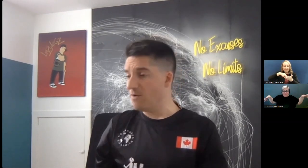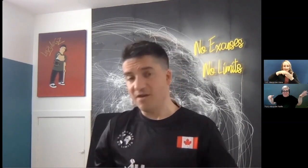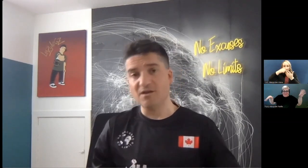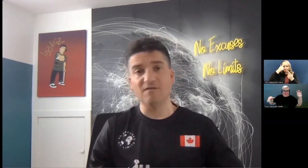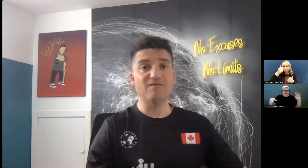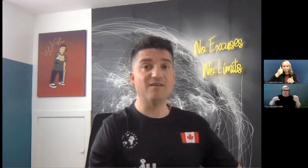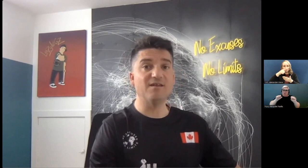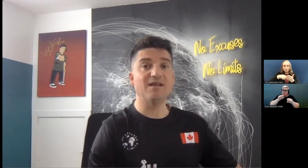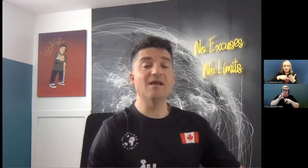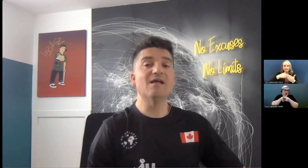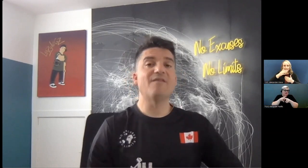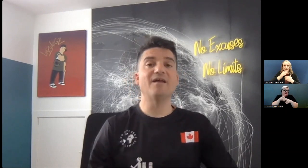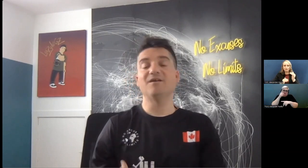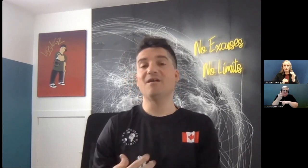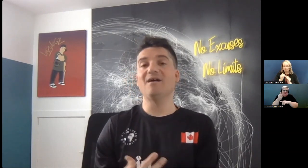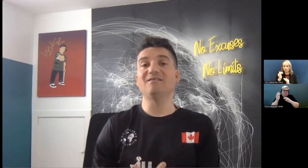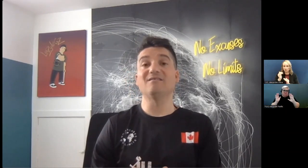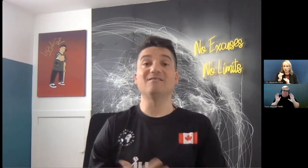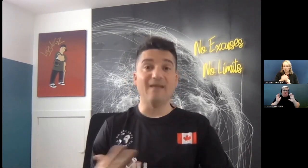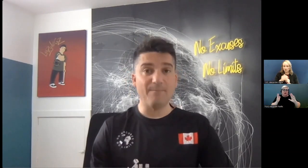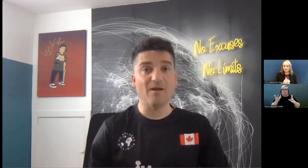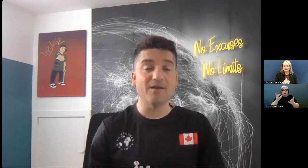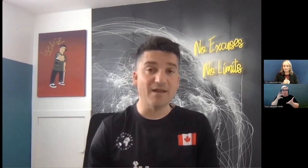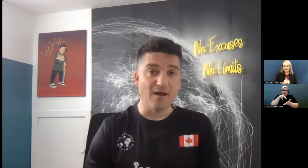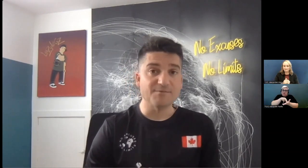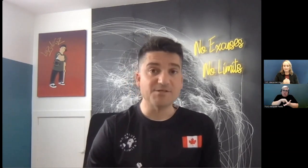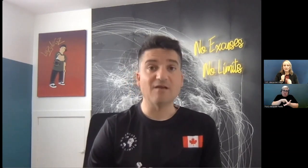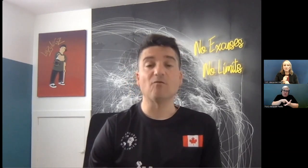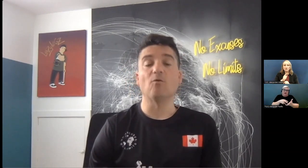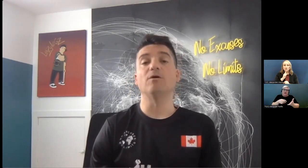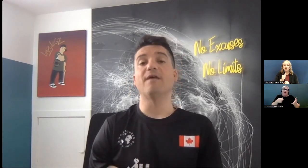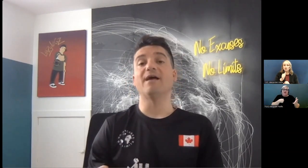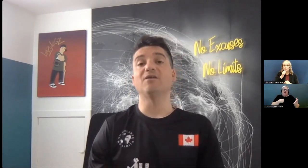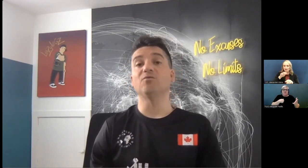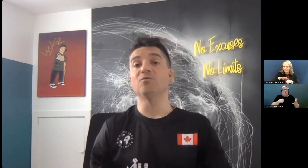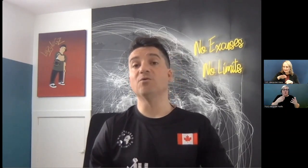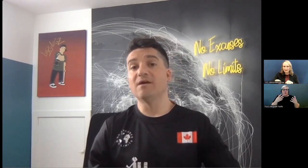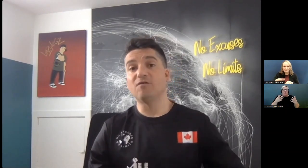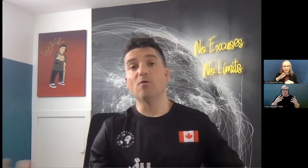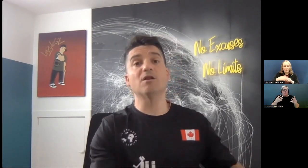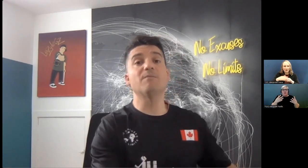sure that within your vicinity that you're not stepping on any objects,